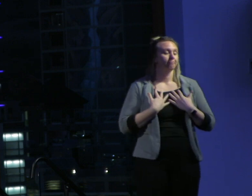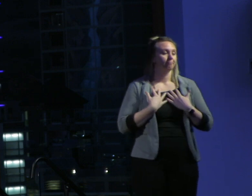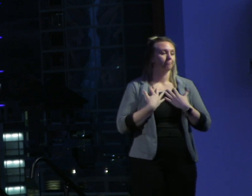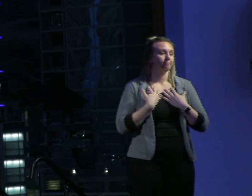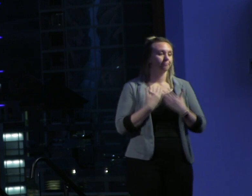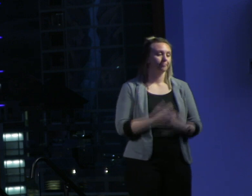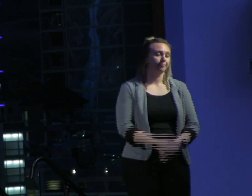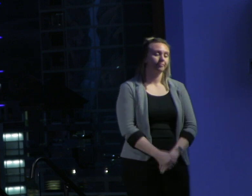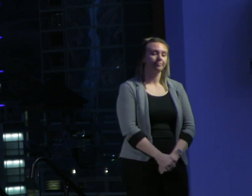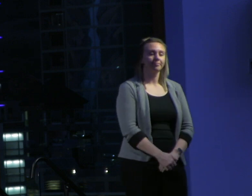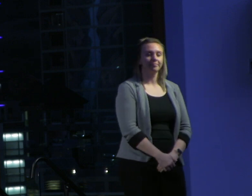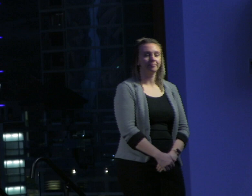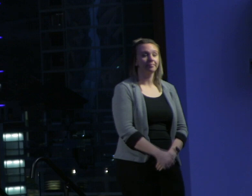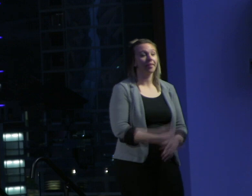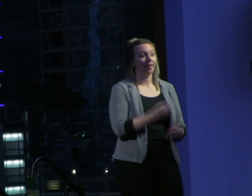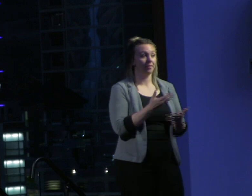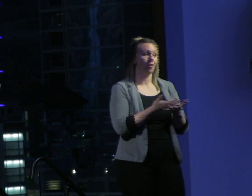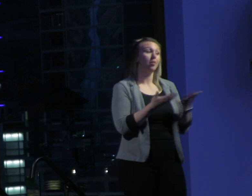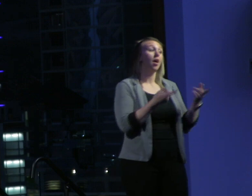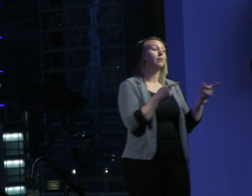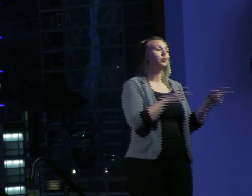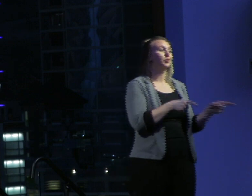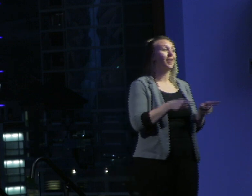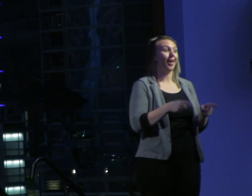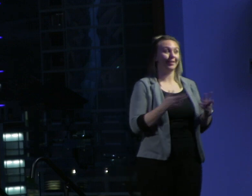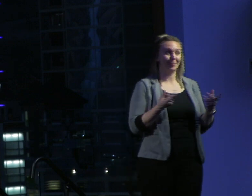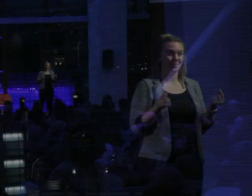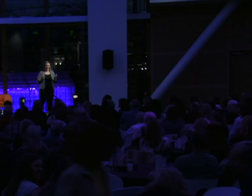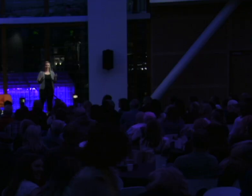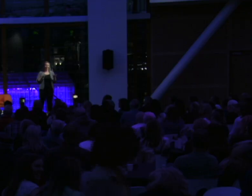inspiring, and a lot tonight,